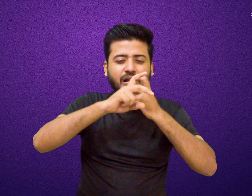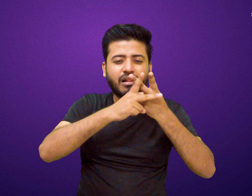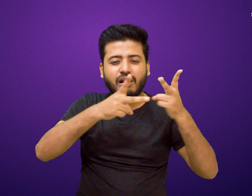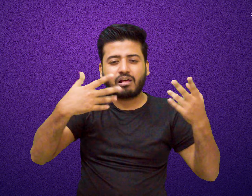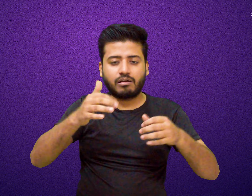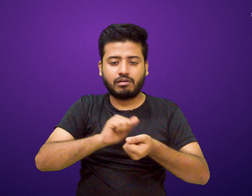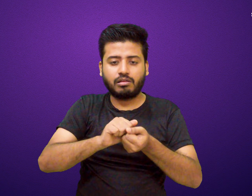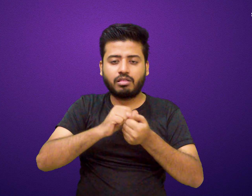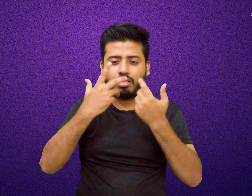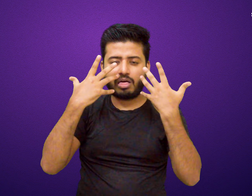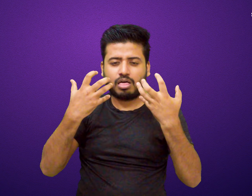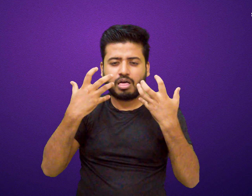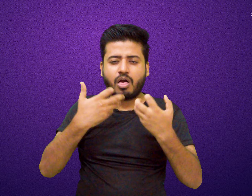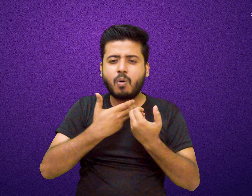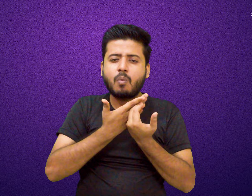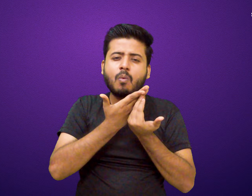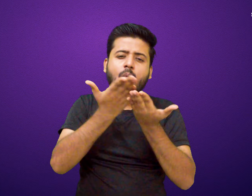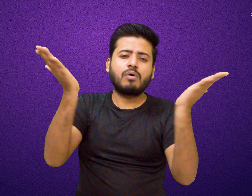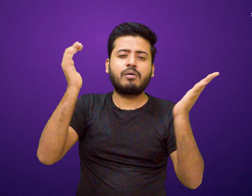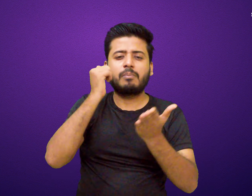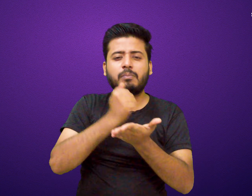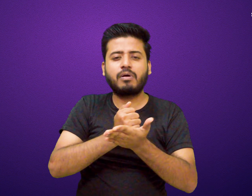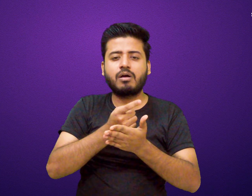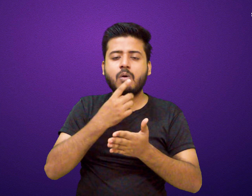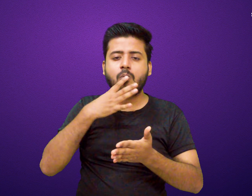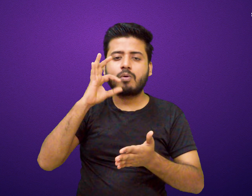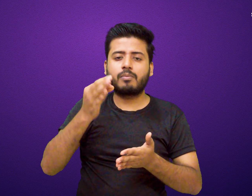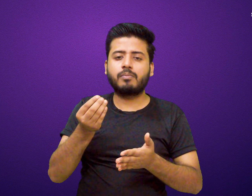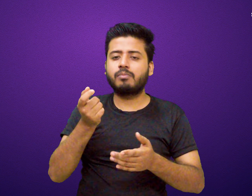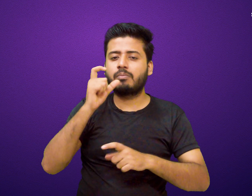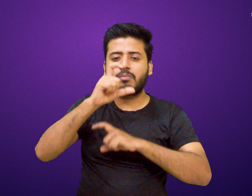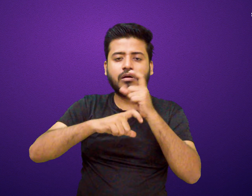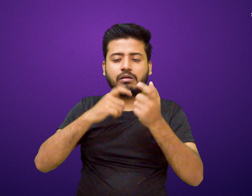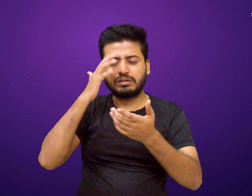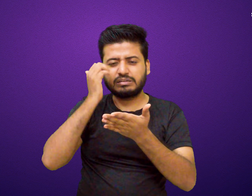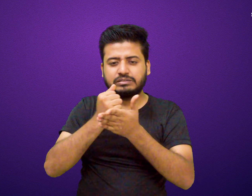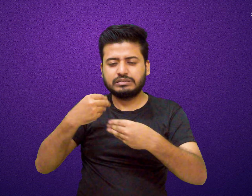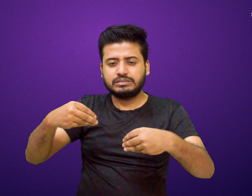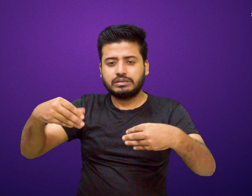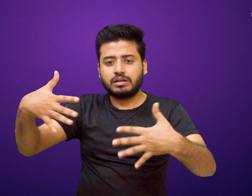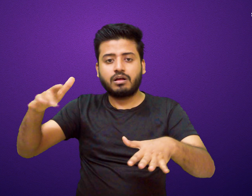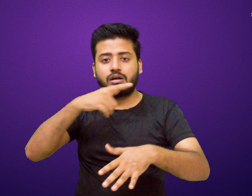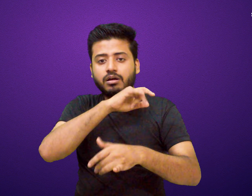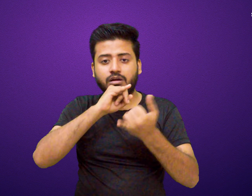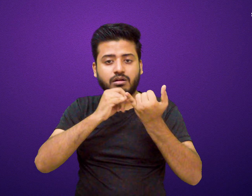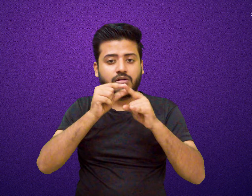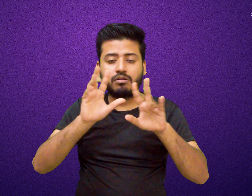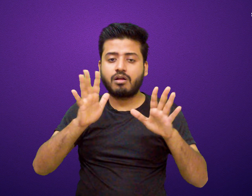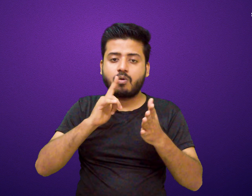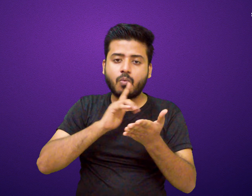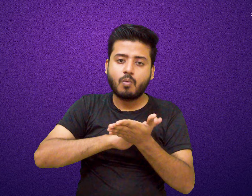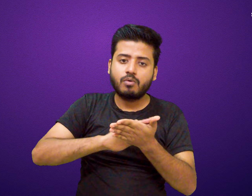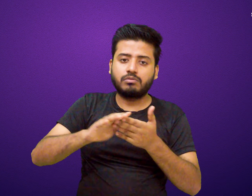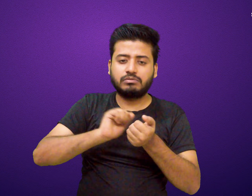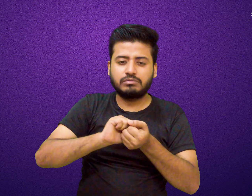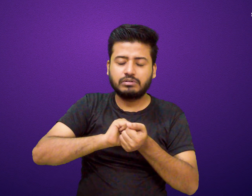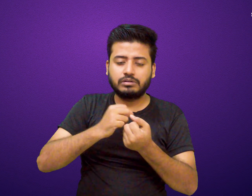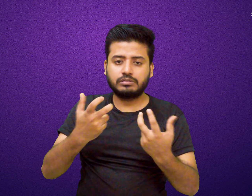pH formula. Hinkomatic, considered a gentle option that is also very effective at removing stains. It is known for its